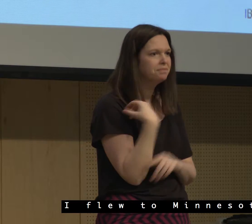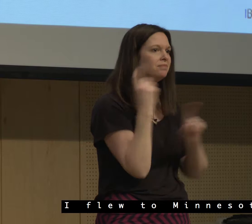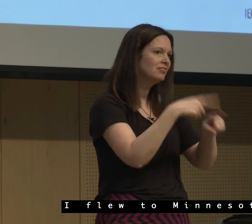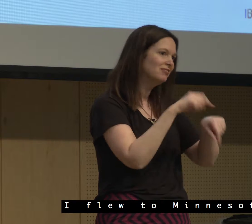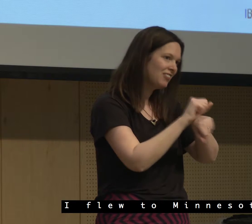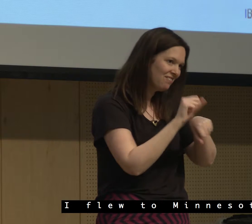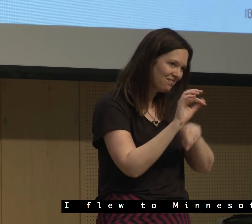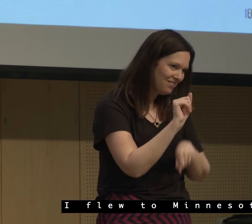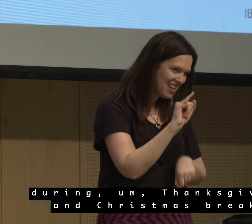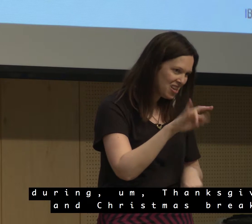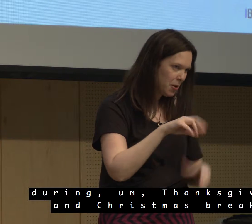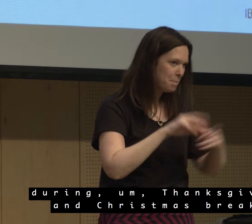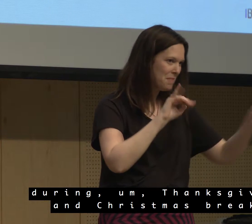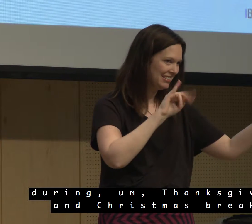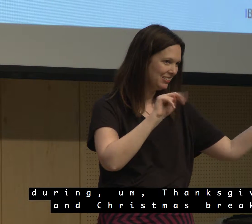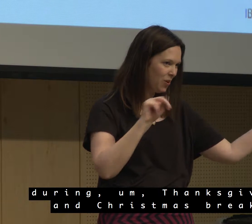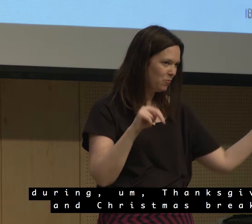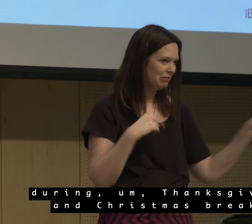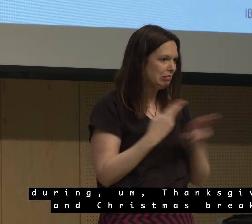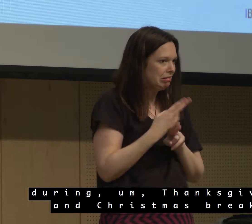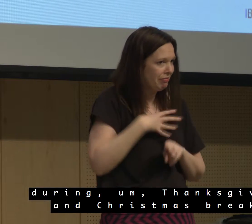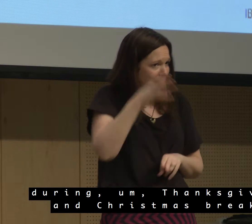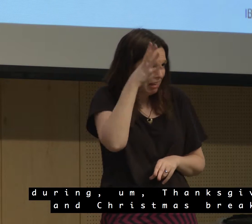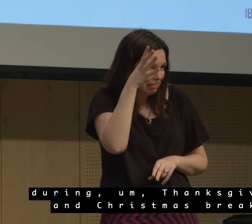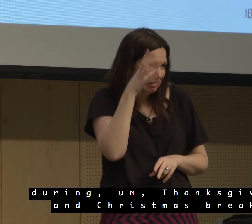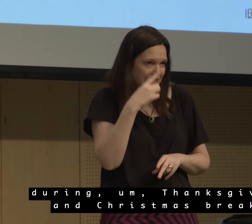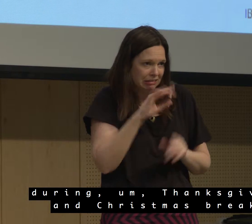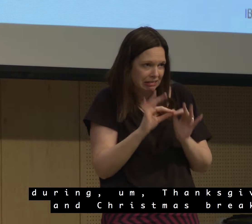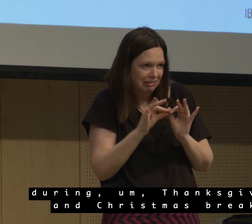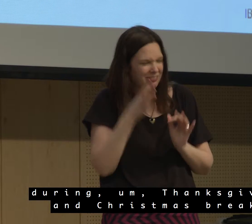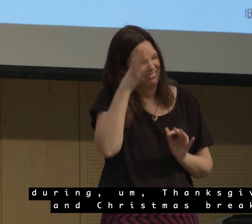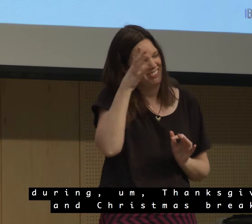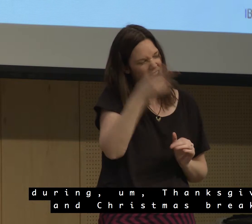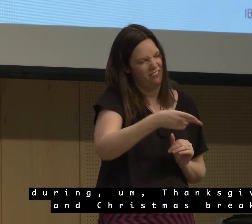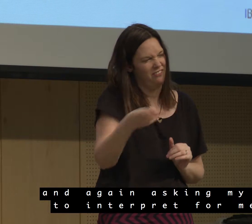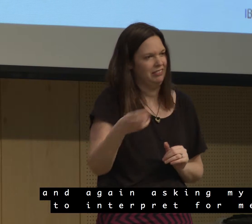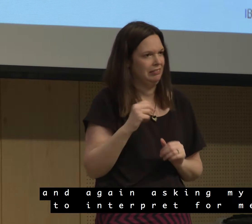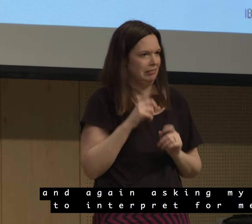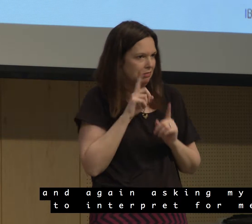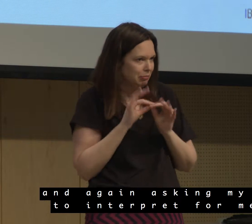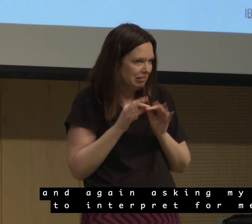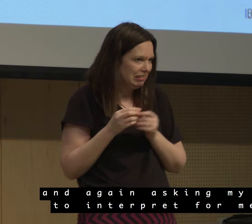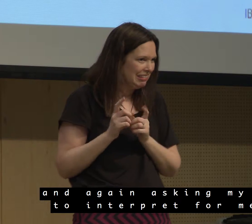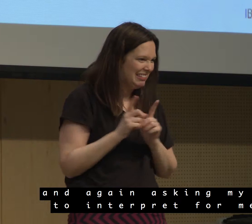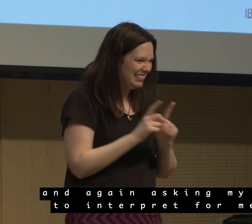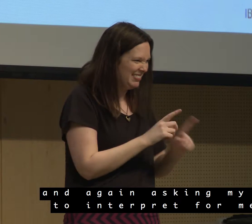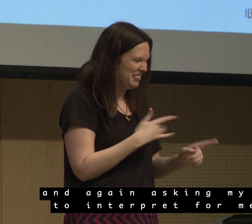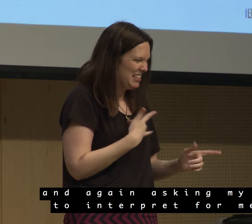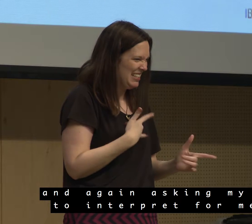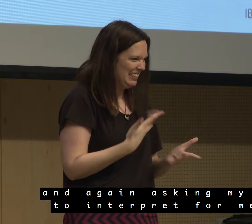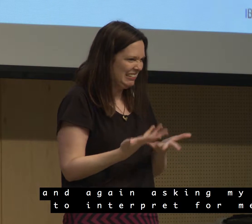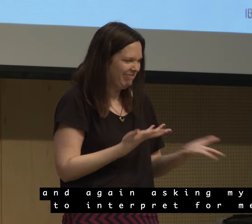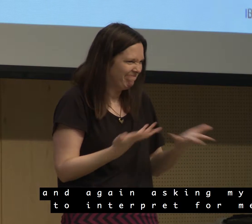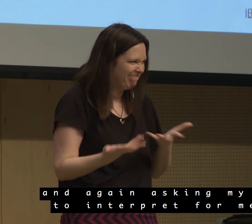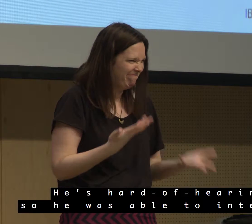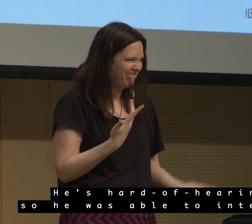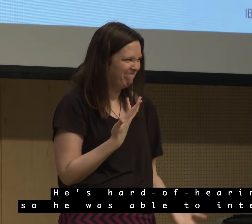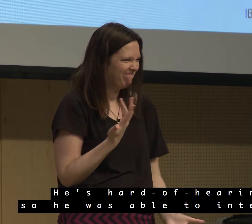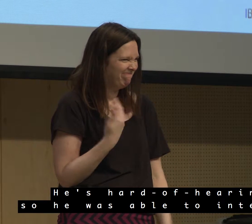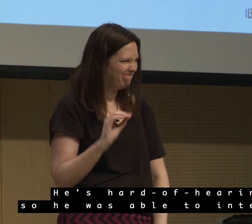Minnesota during Thanksgiving and Christmas break, and again, asking my dad to interpret for me. He's hard